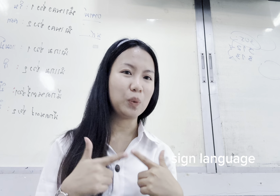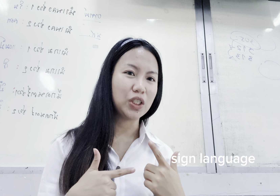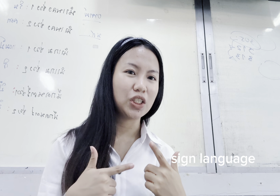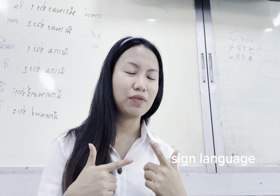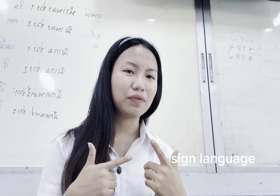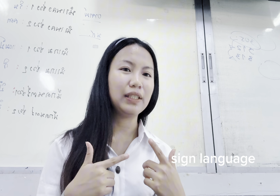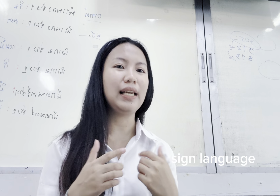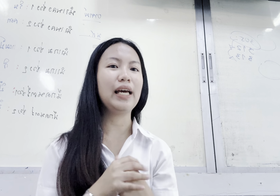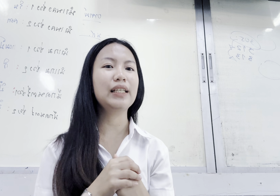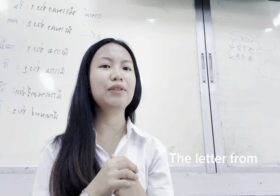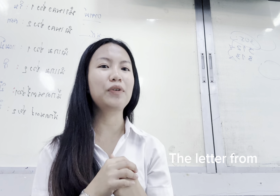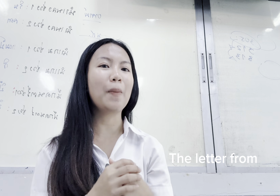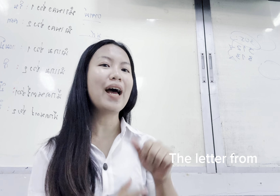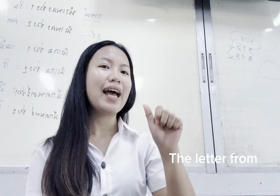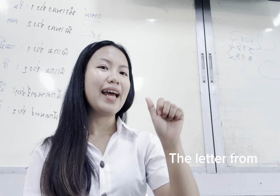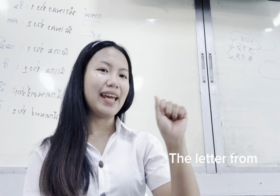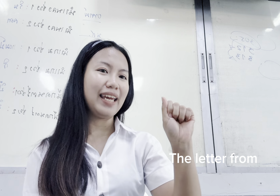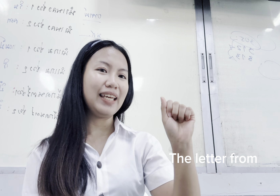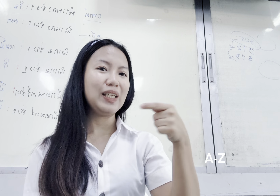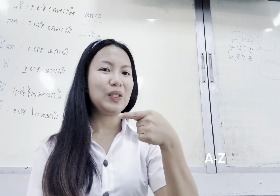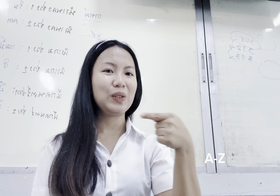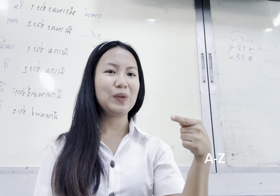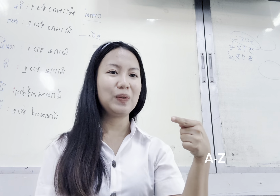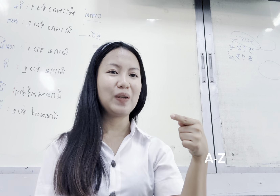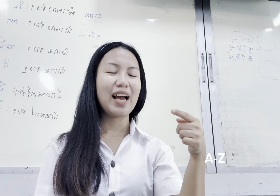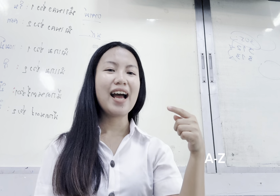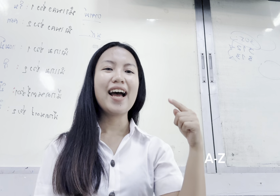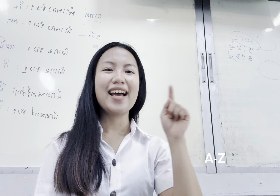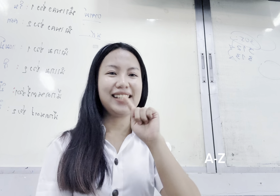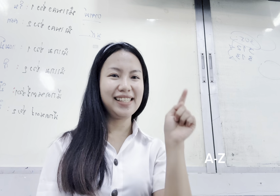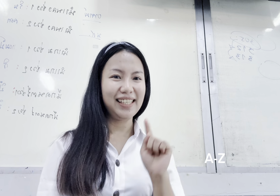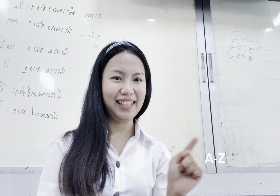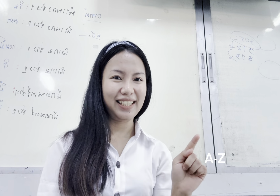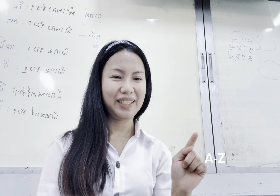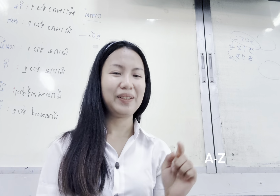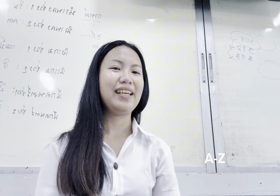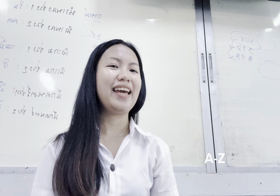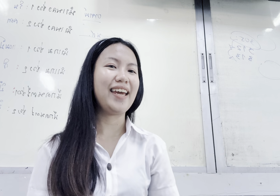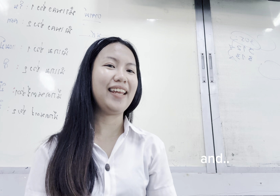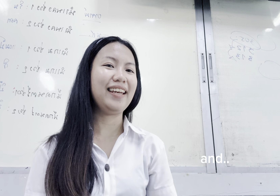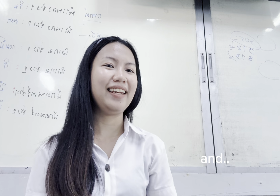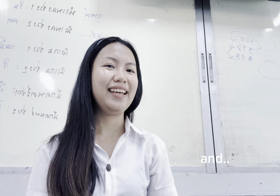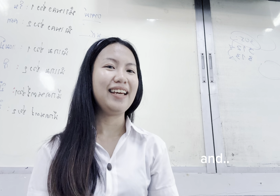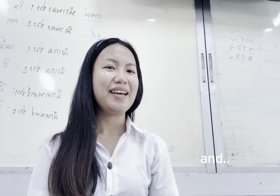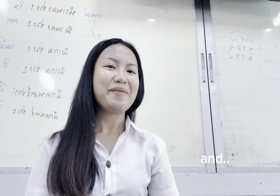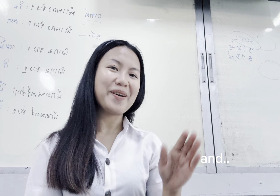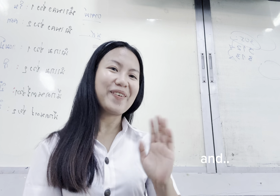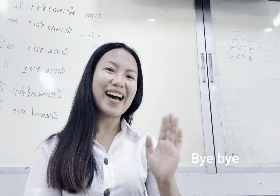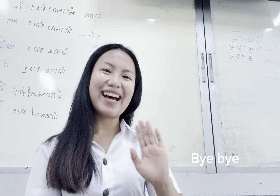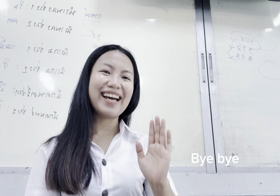language, the letter from A to Z. And bye bye.